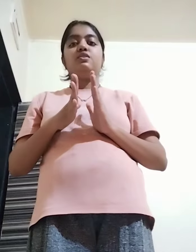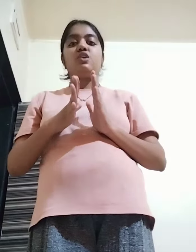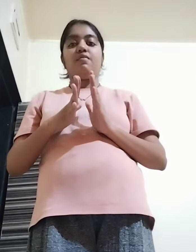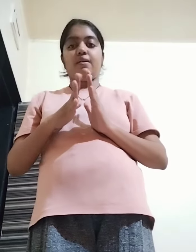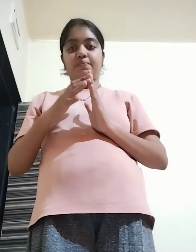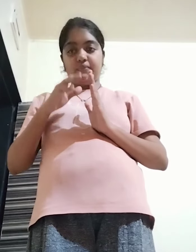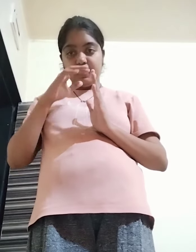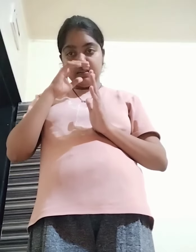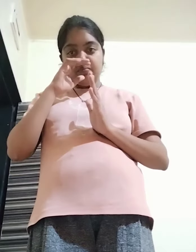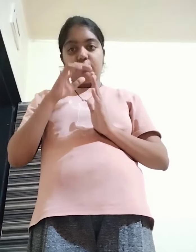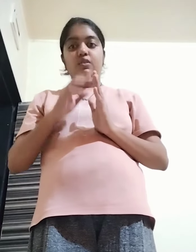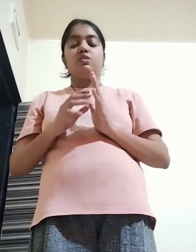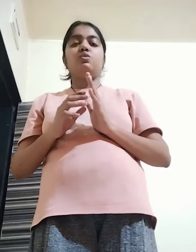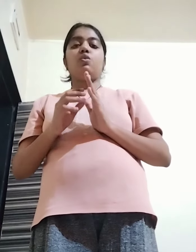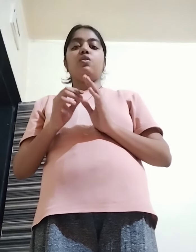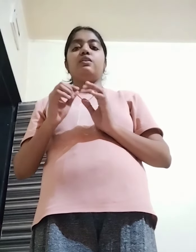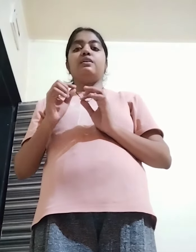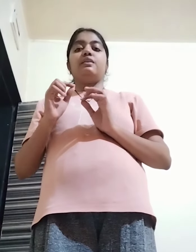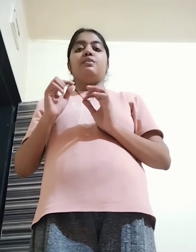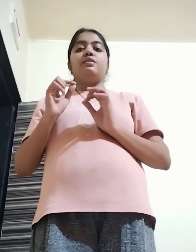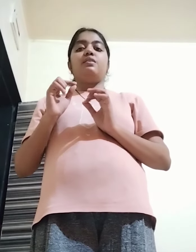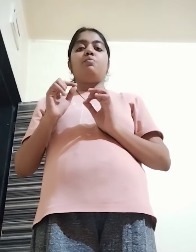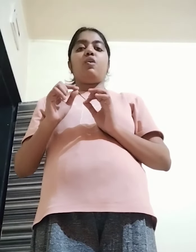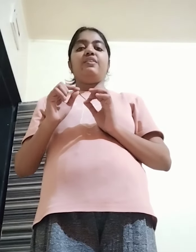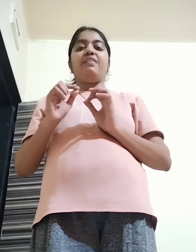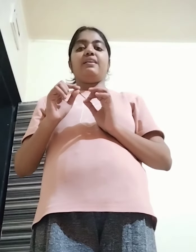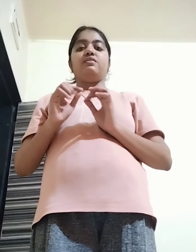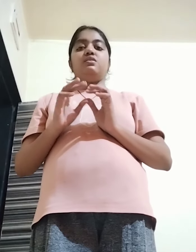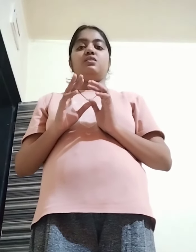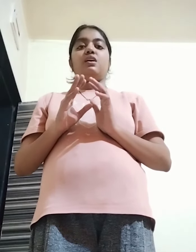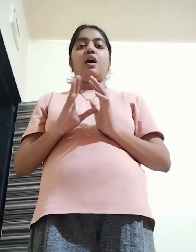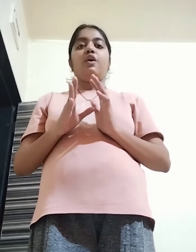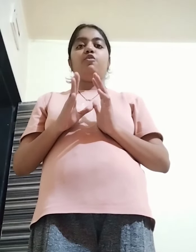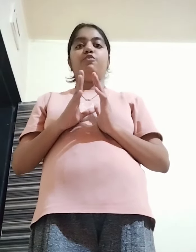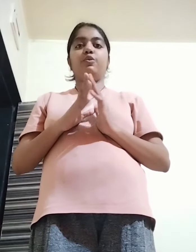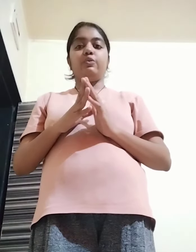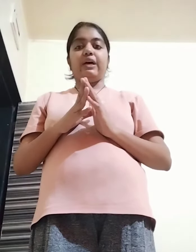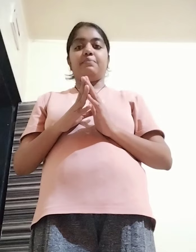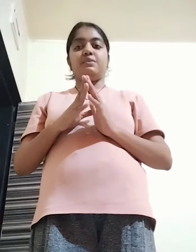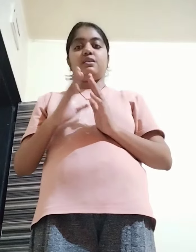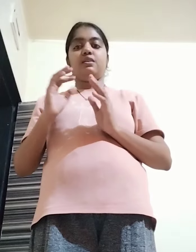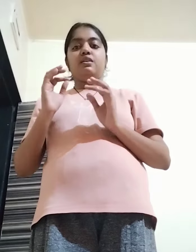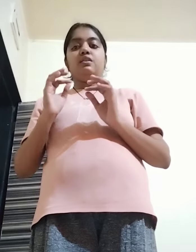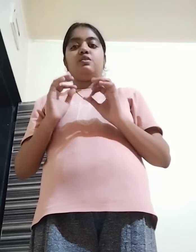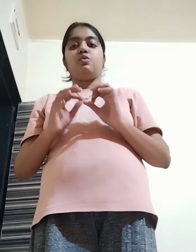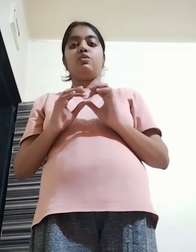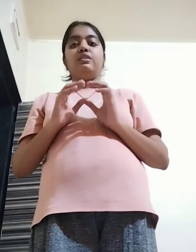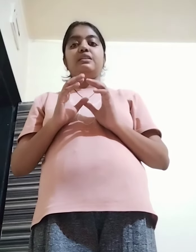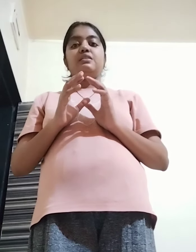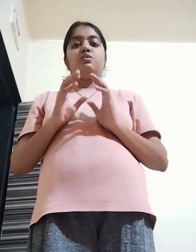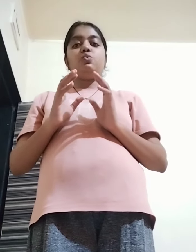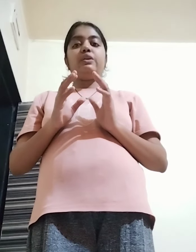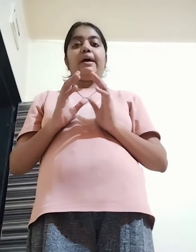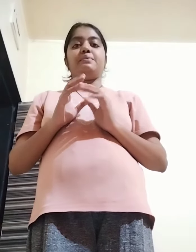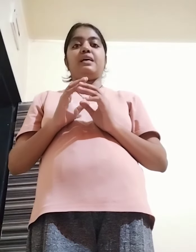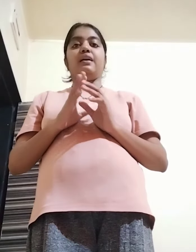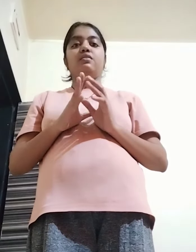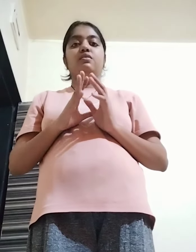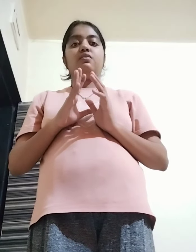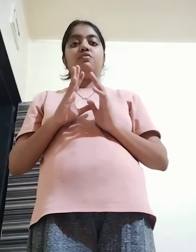Java. So, the modifiers are of two types. So, these two types are, one